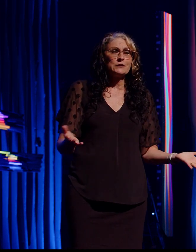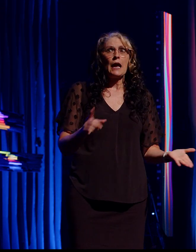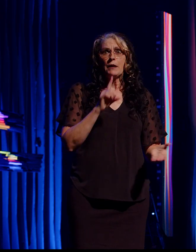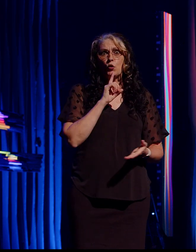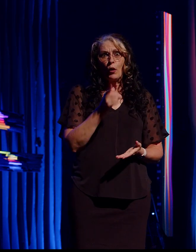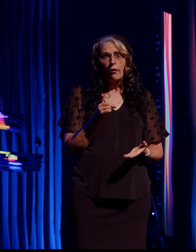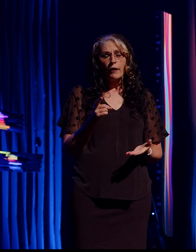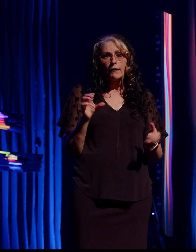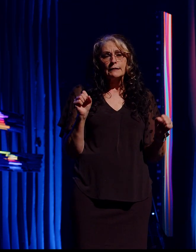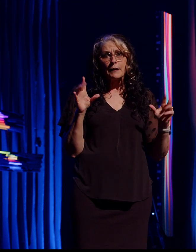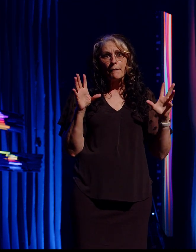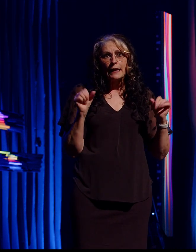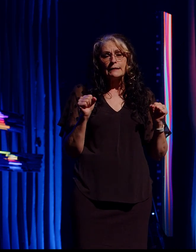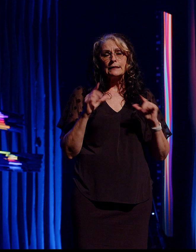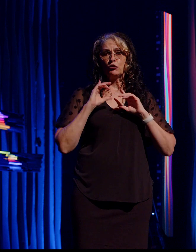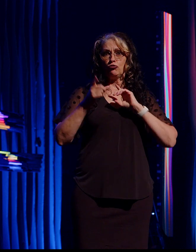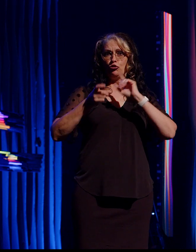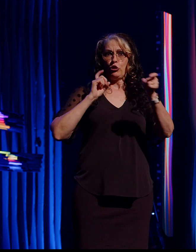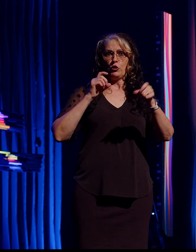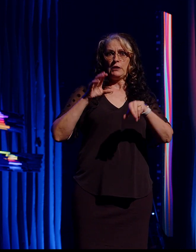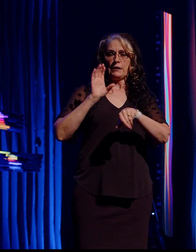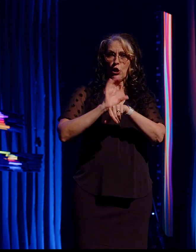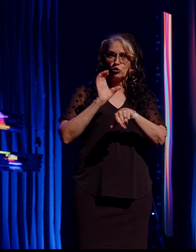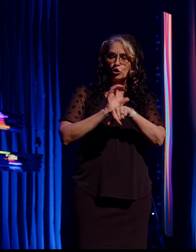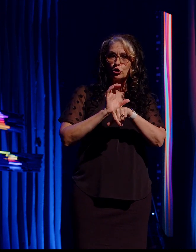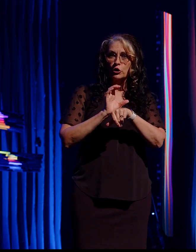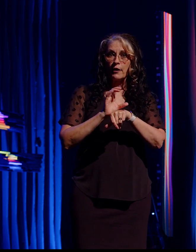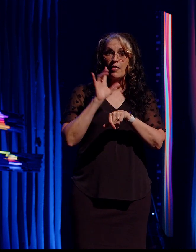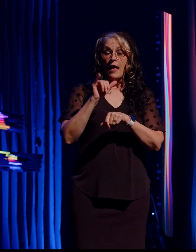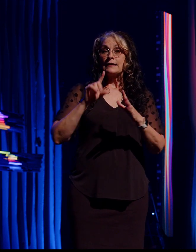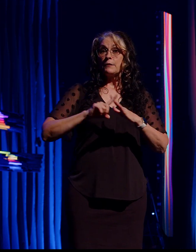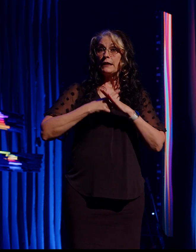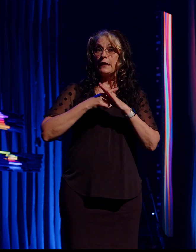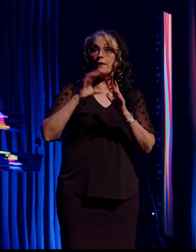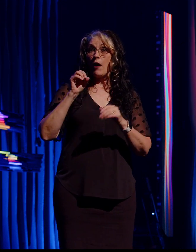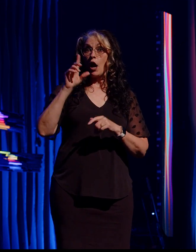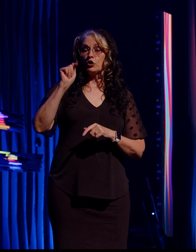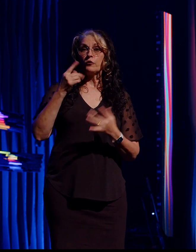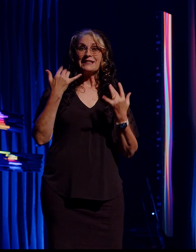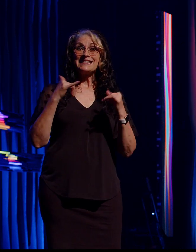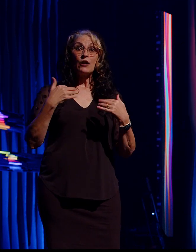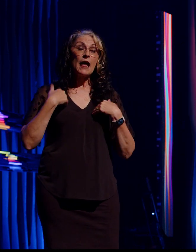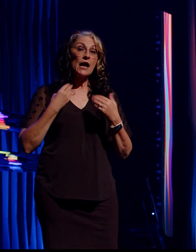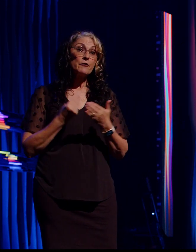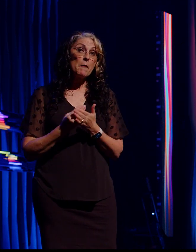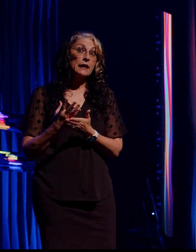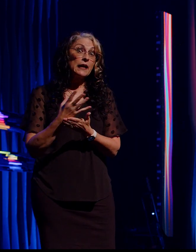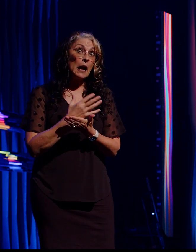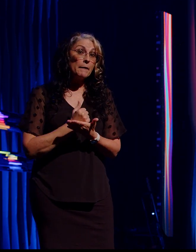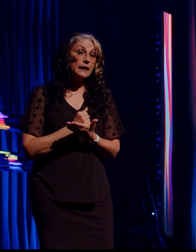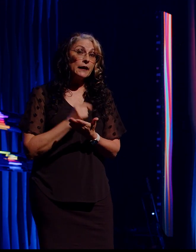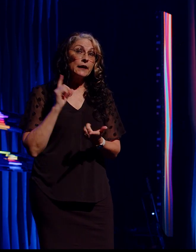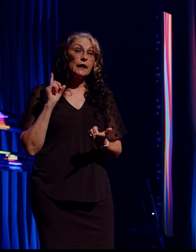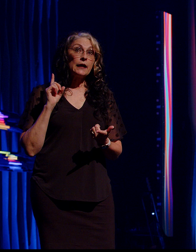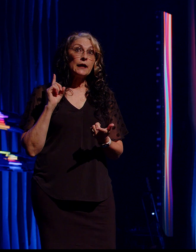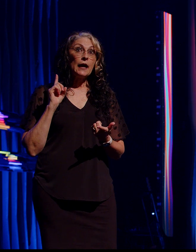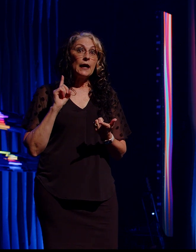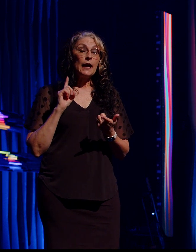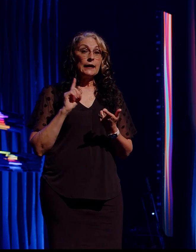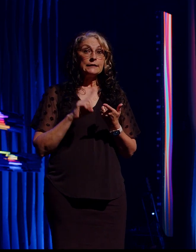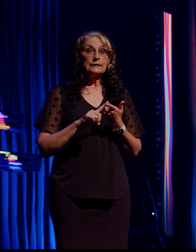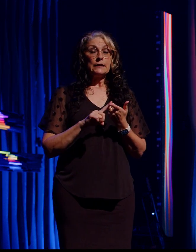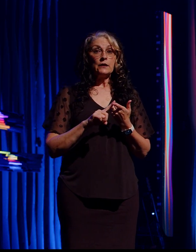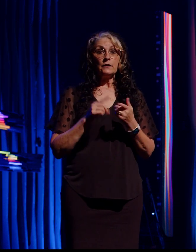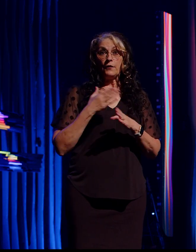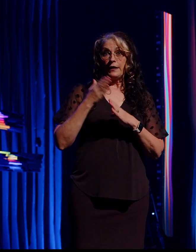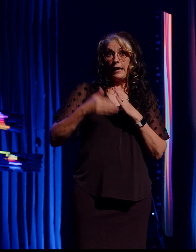really is amazing how generous of the church this is. Now, that's just through the beginning of October, so we still have money coming in October as well, and